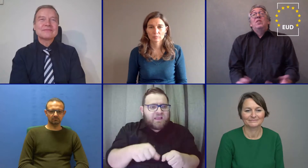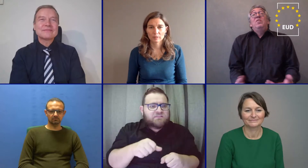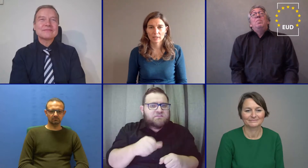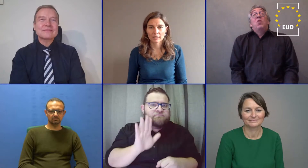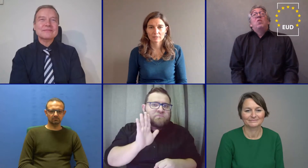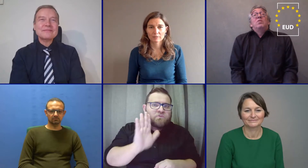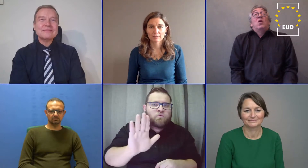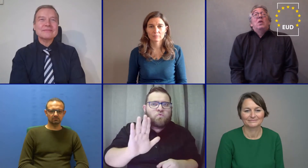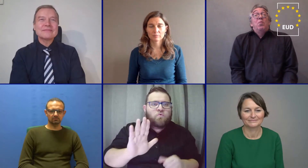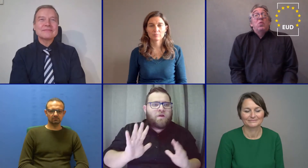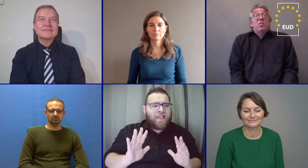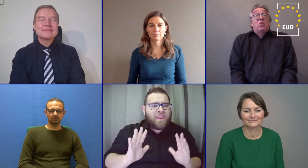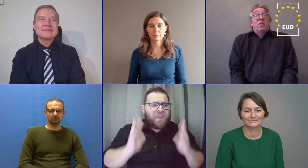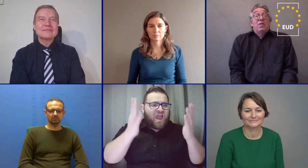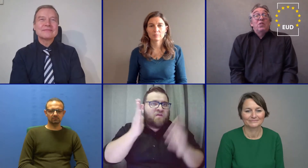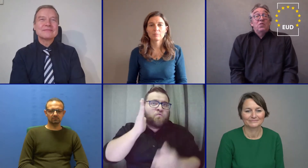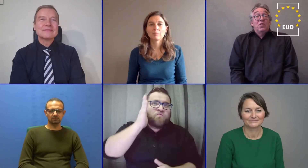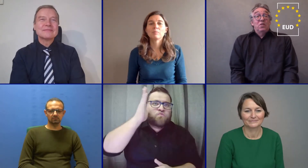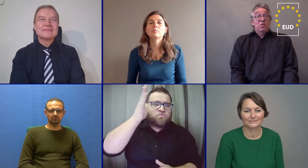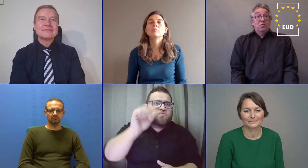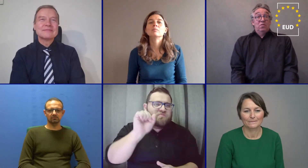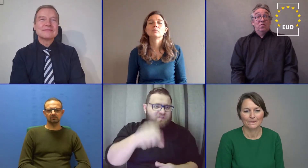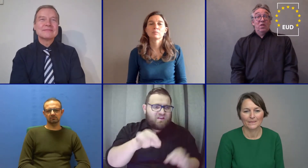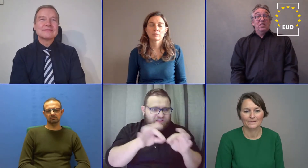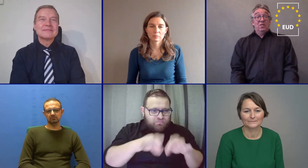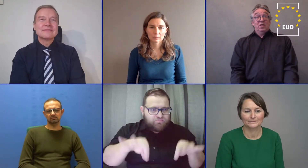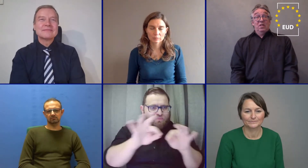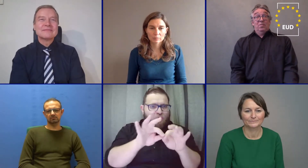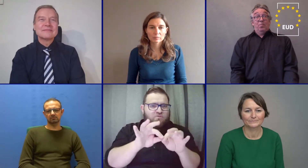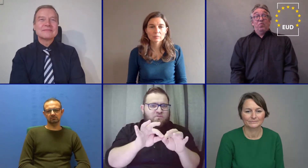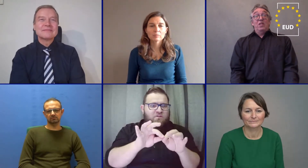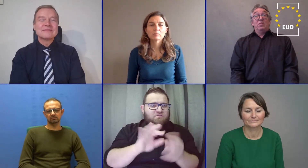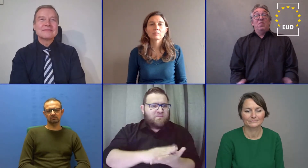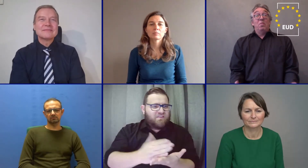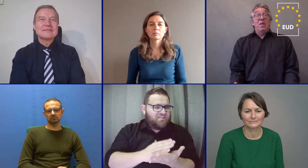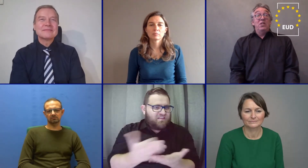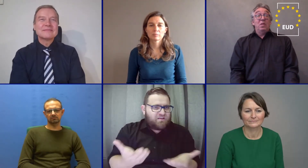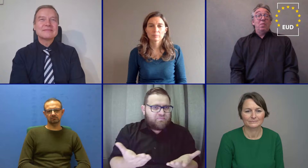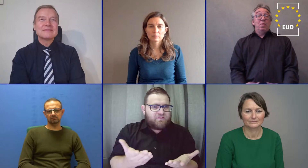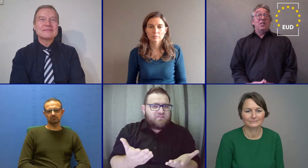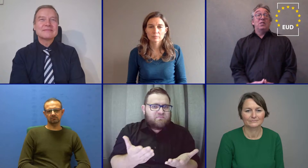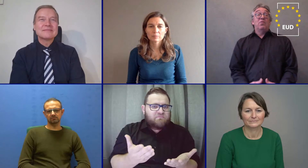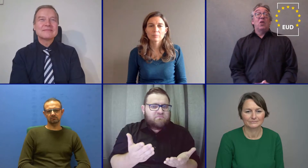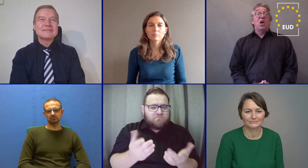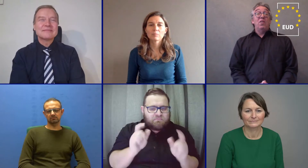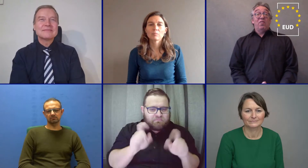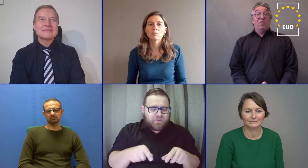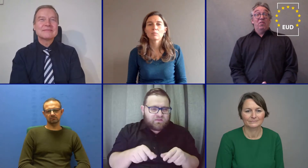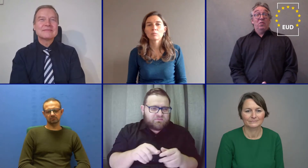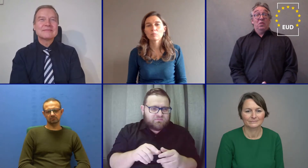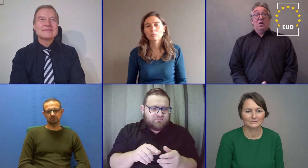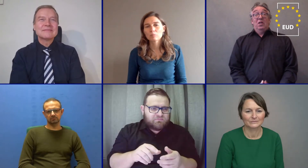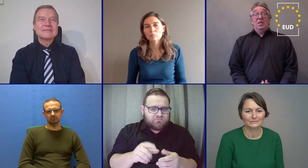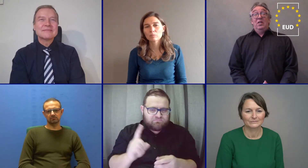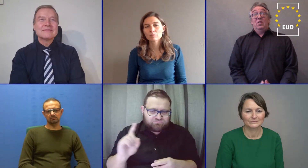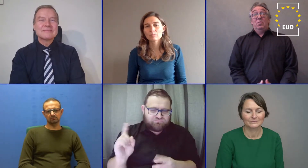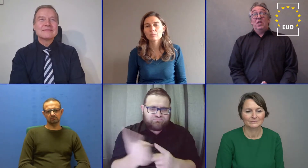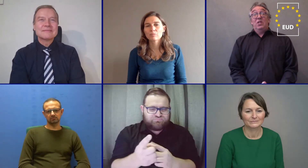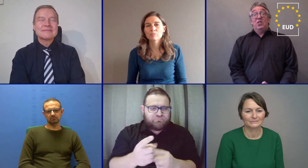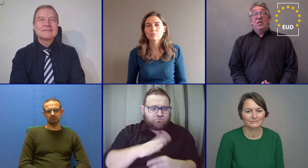TV programs are important for deaf children, right? It provides them information, it prepares them for life. The interpretation needs